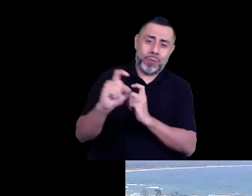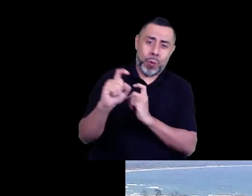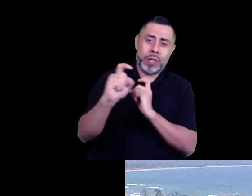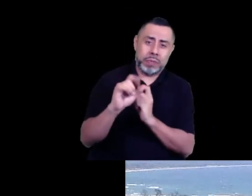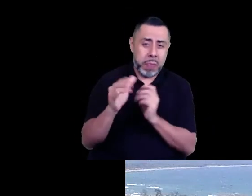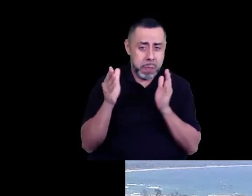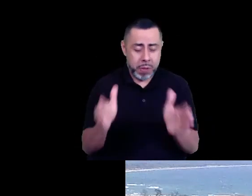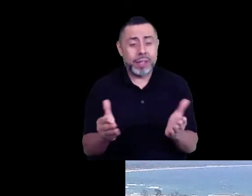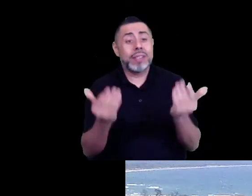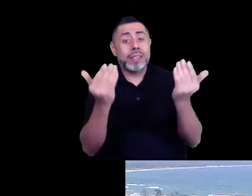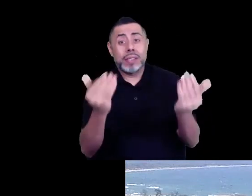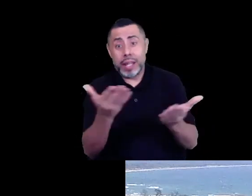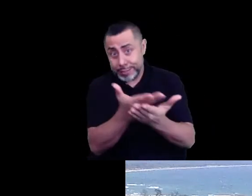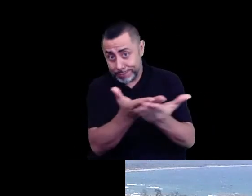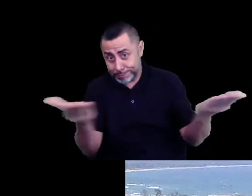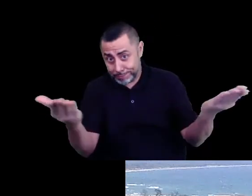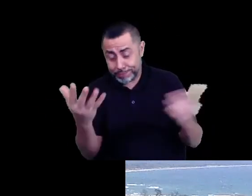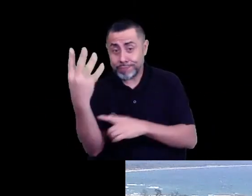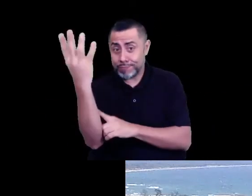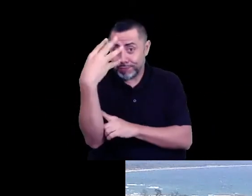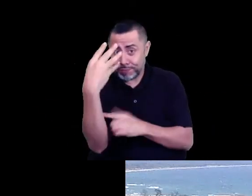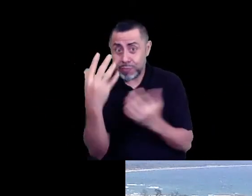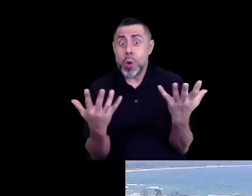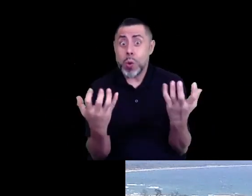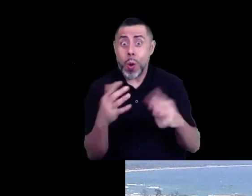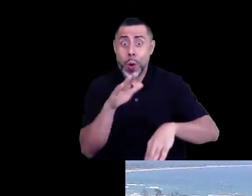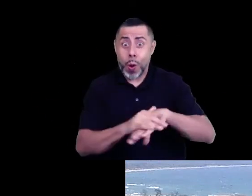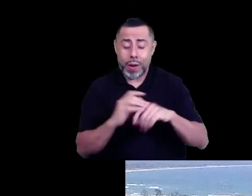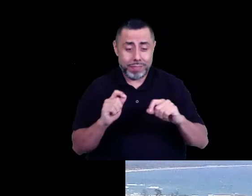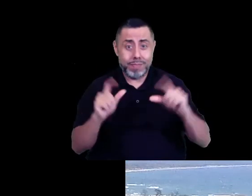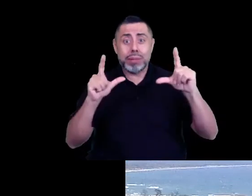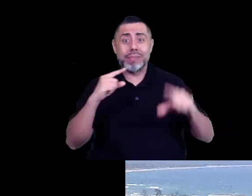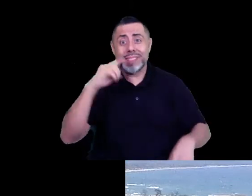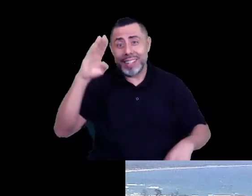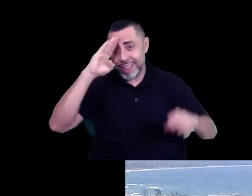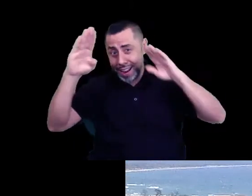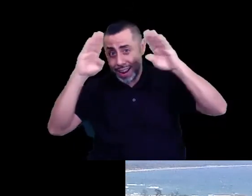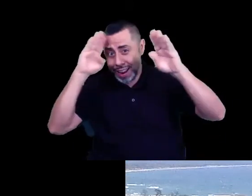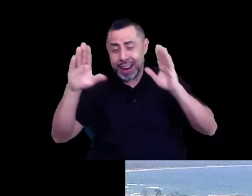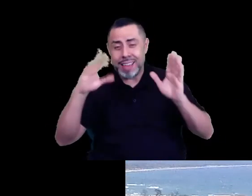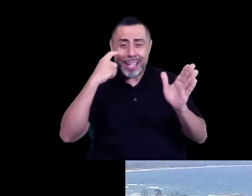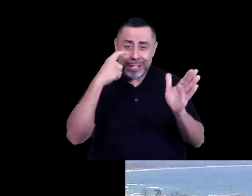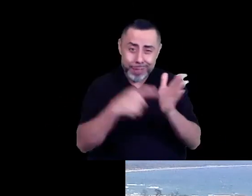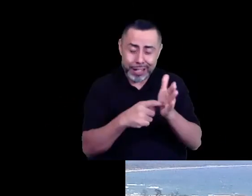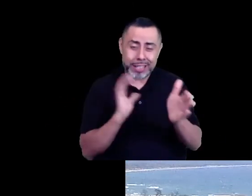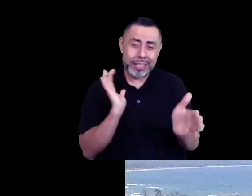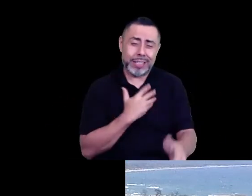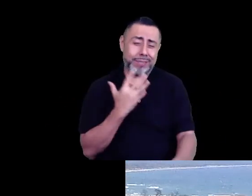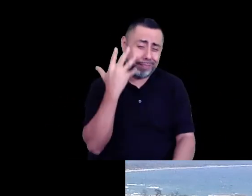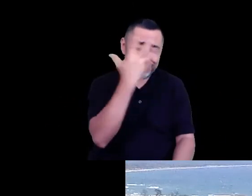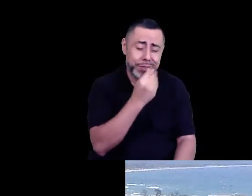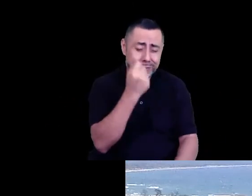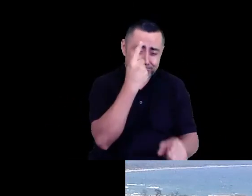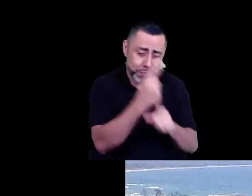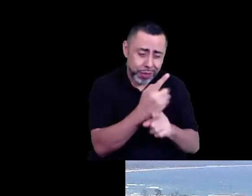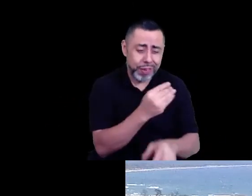on, whoever wants to show their faces and say hi and acknowledge our beautiful brother, Elder Frank. Come